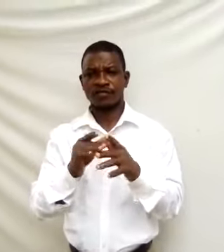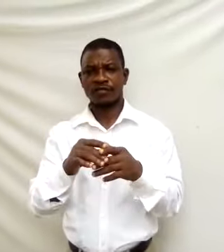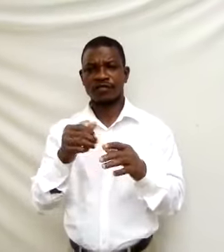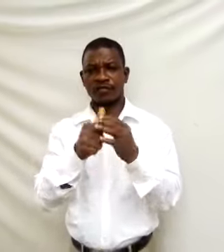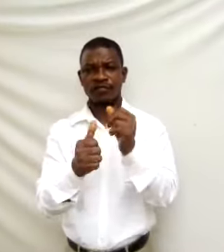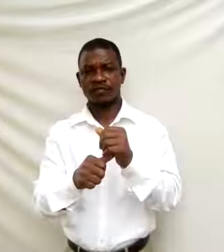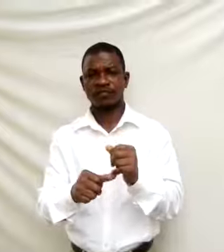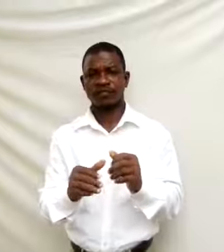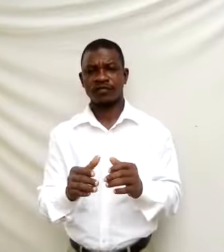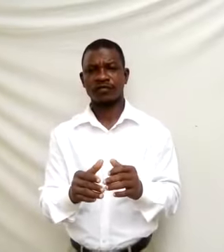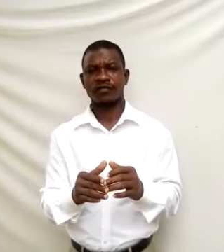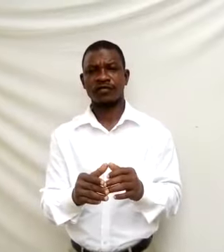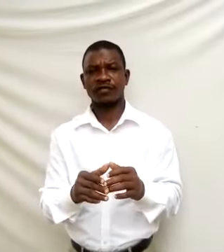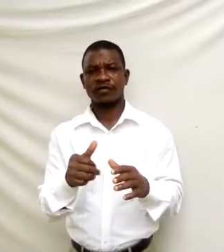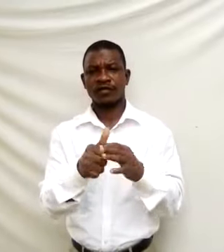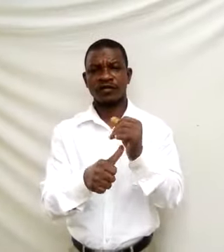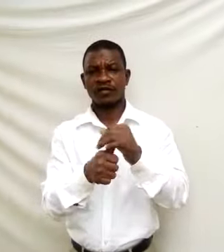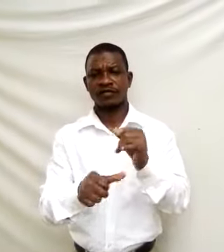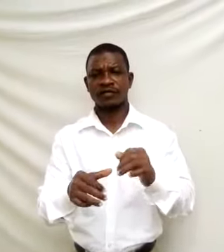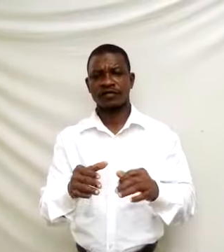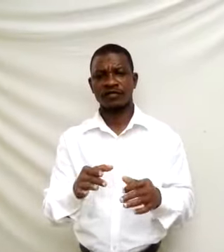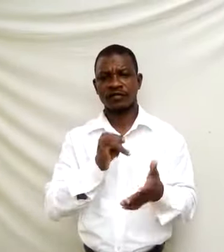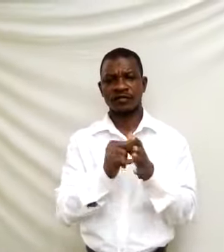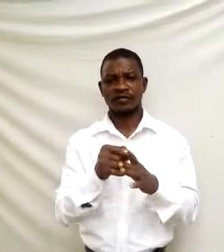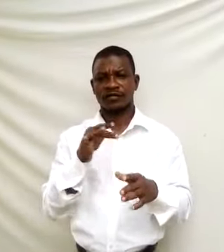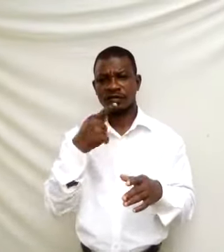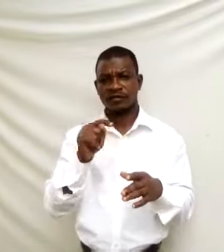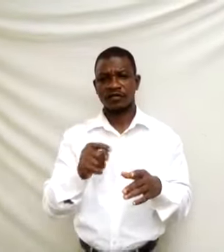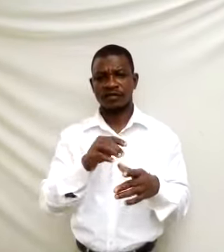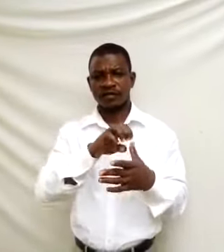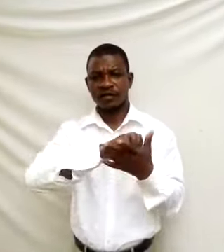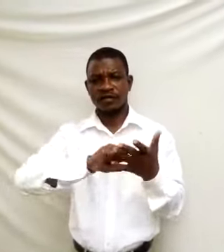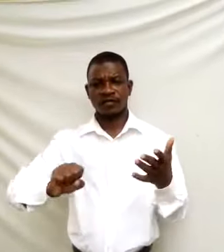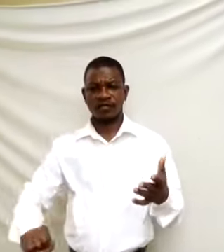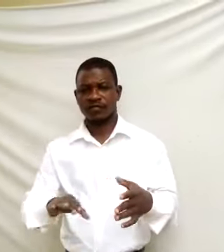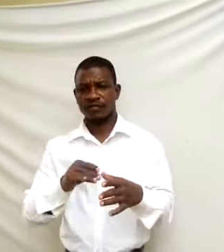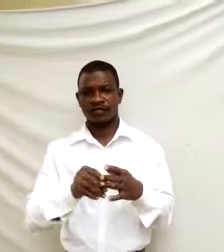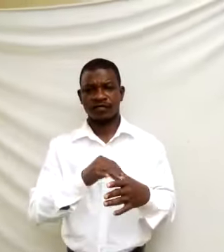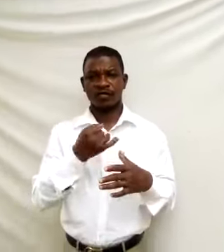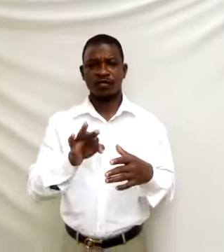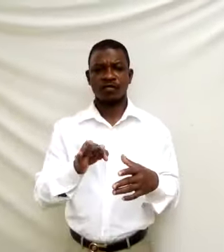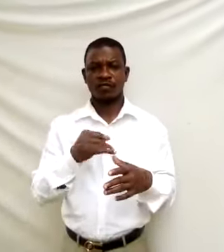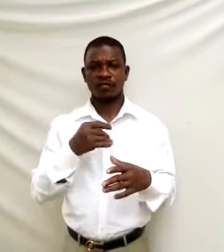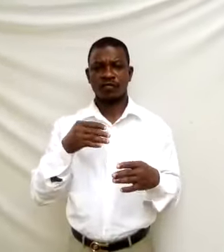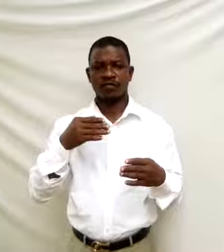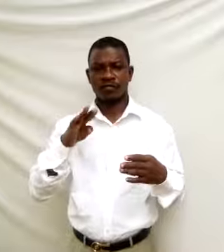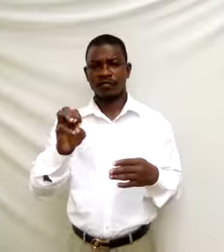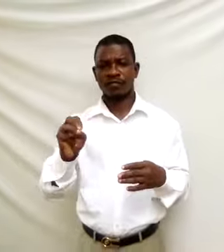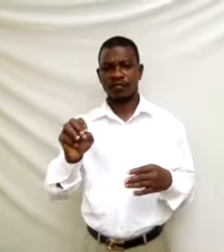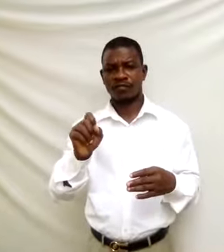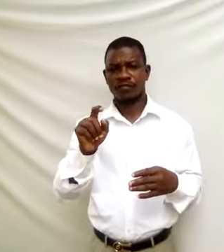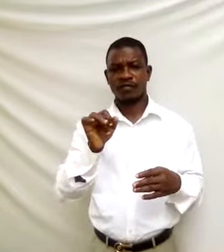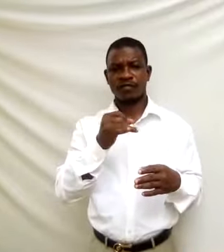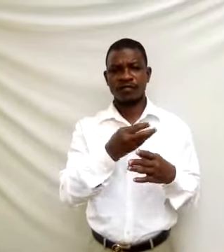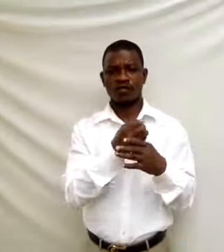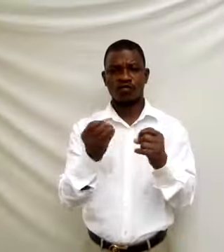excretion is the elimination or removal of metabolic waste products from the